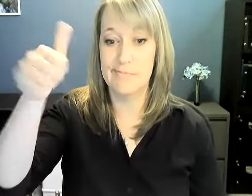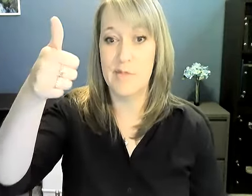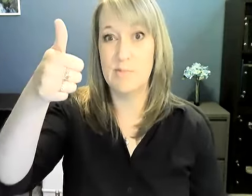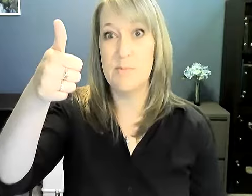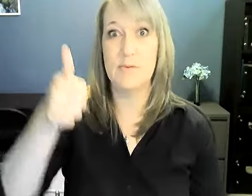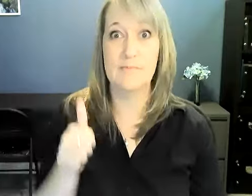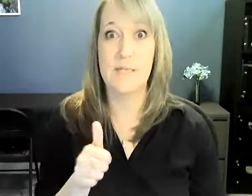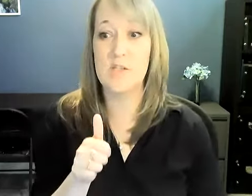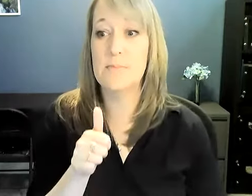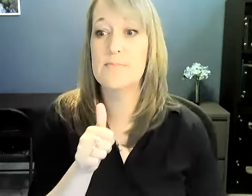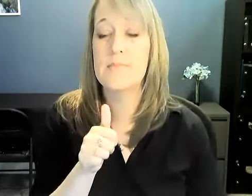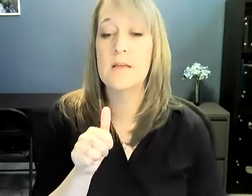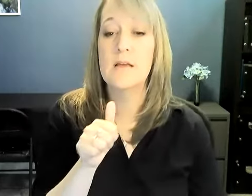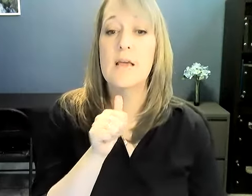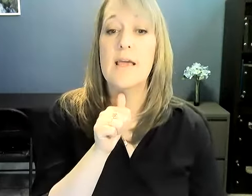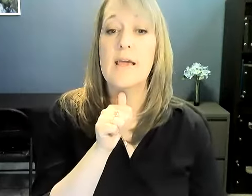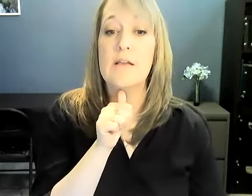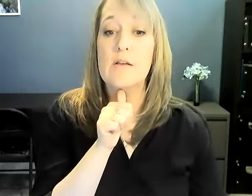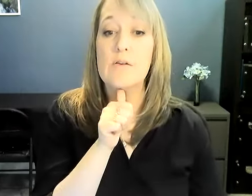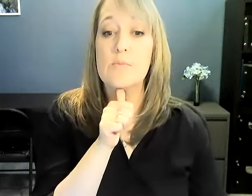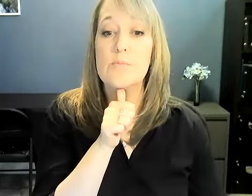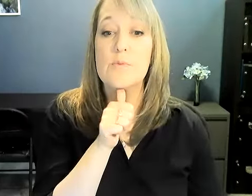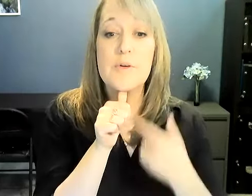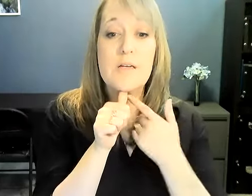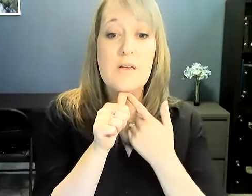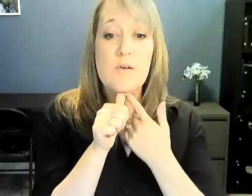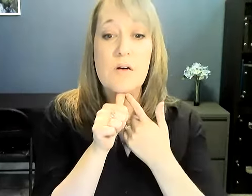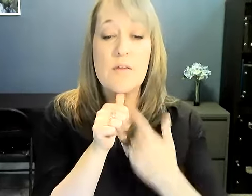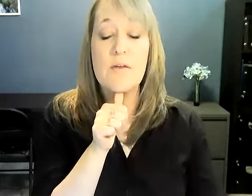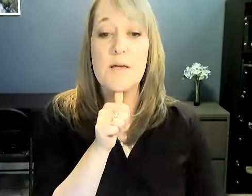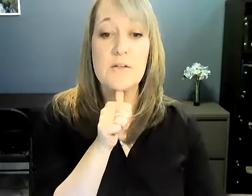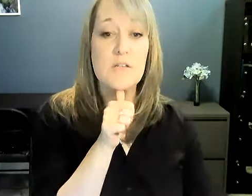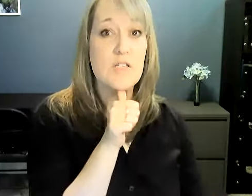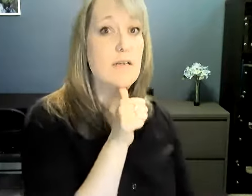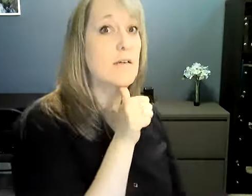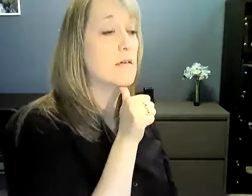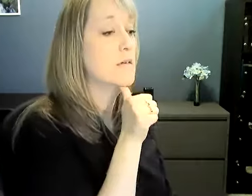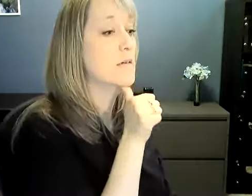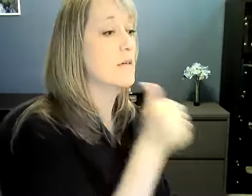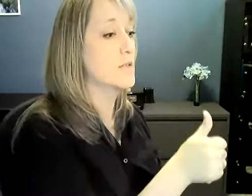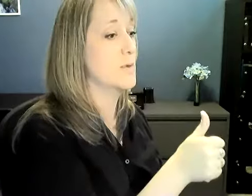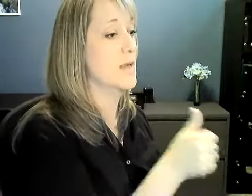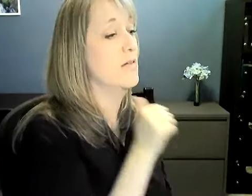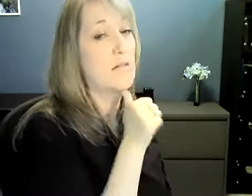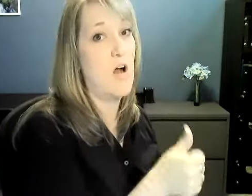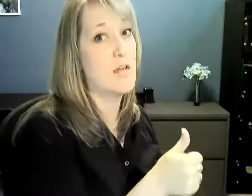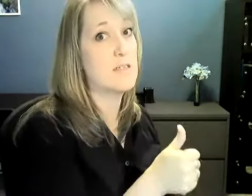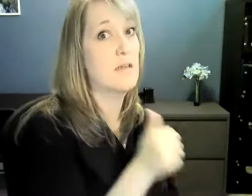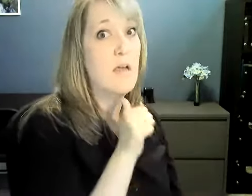thumbs up handshake, and you bring your thumb under your chin and just pull it out, not. And